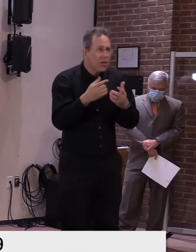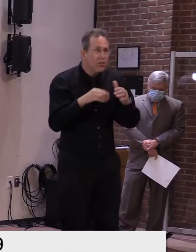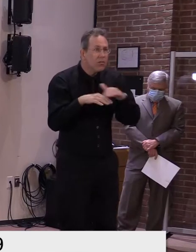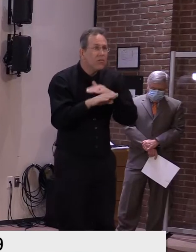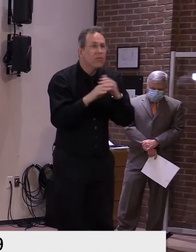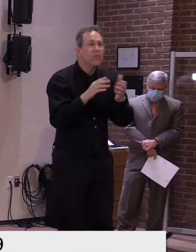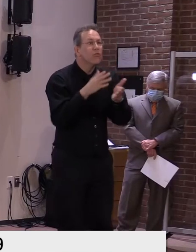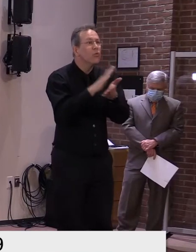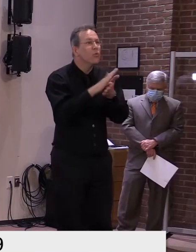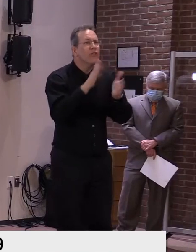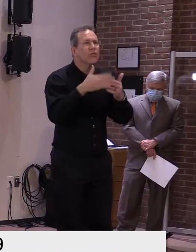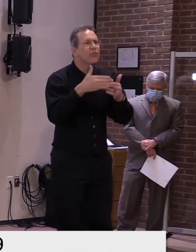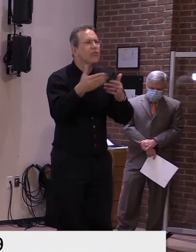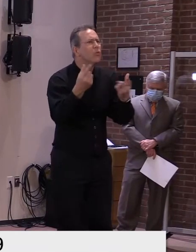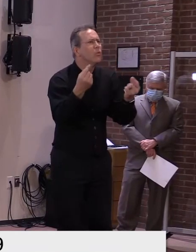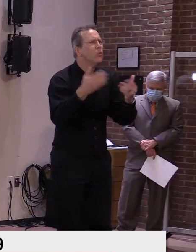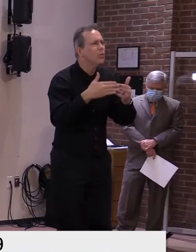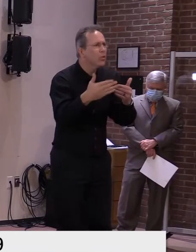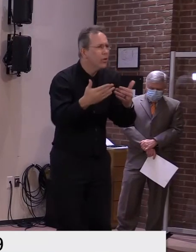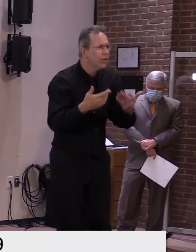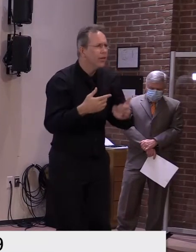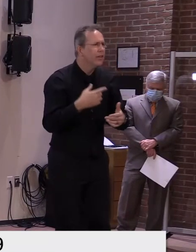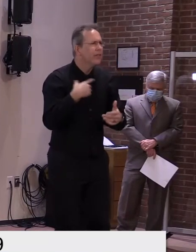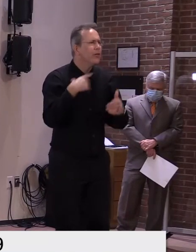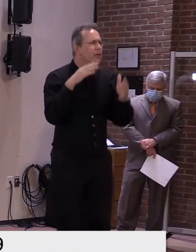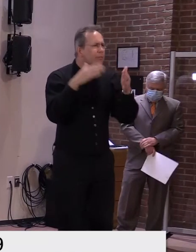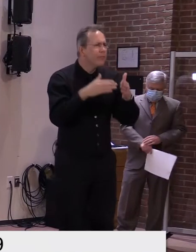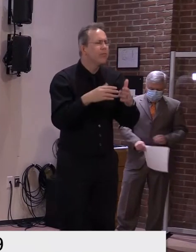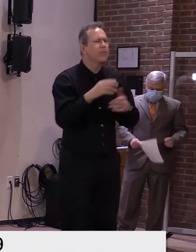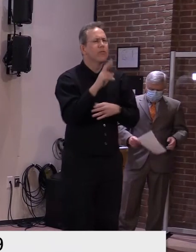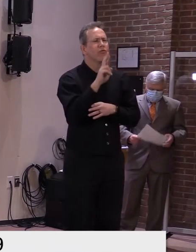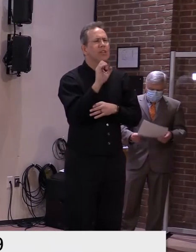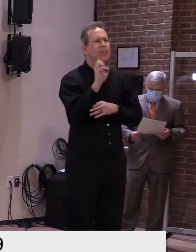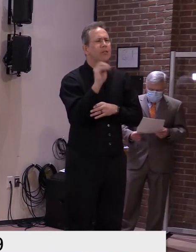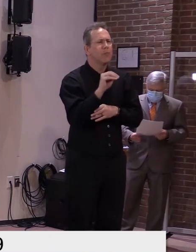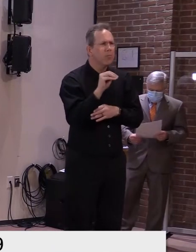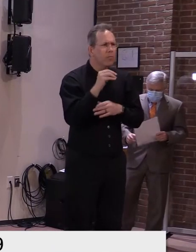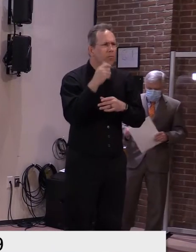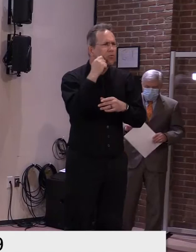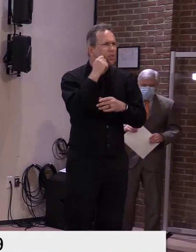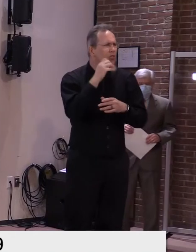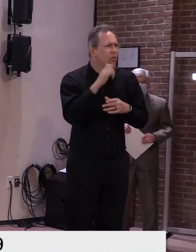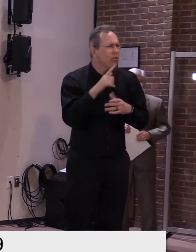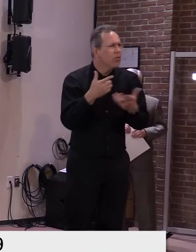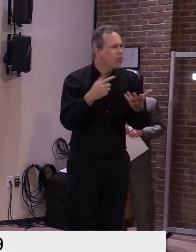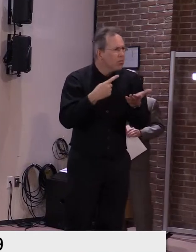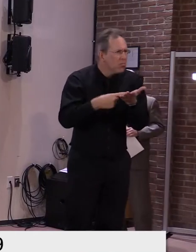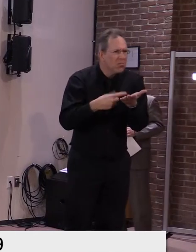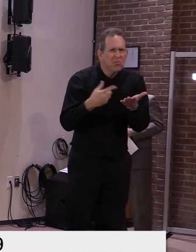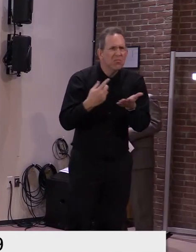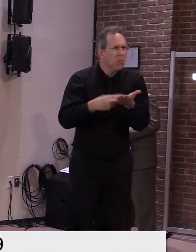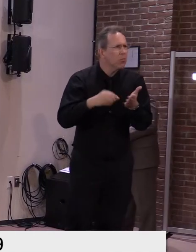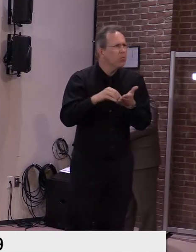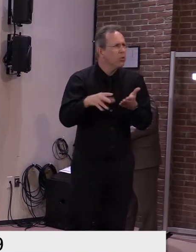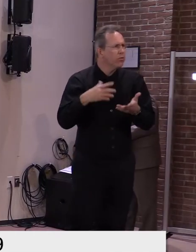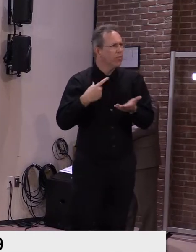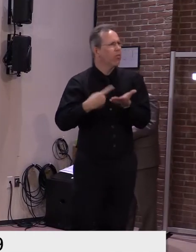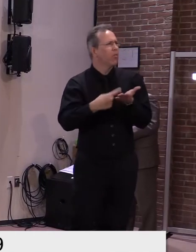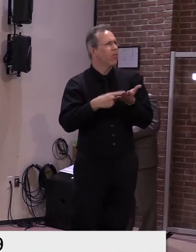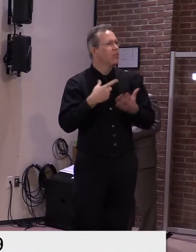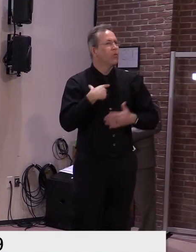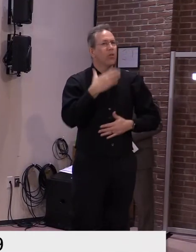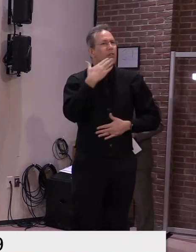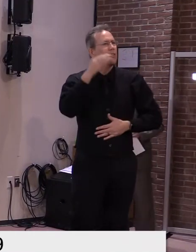racism. There was empathy and compassion in their words. They thanked their teachers, and many spoke to the challenges of maintaining their mental